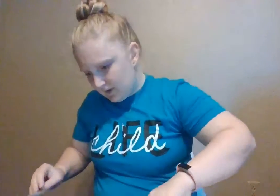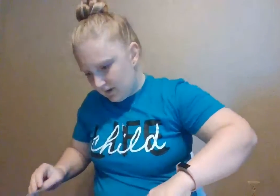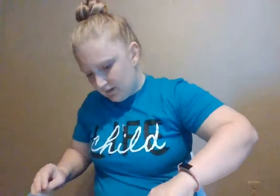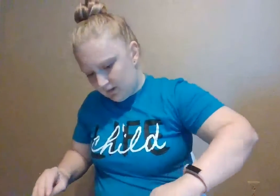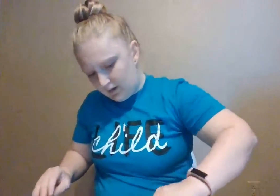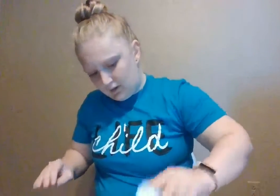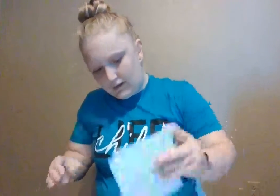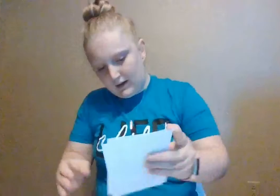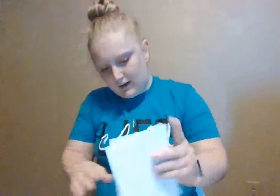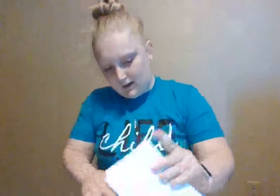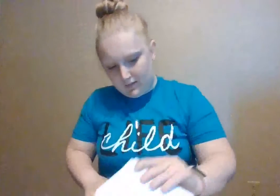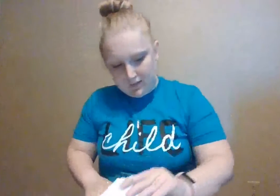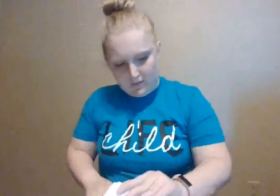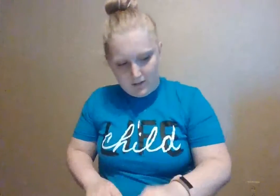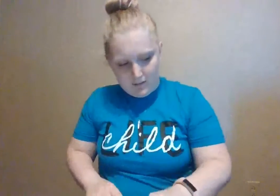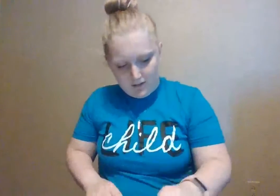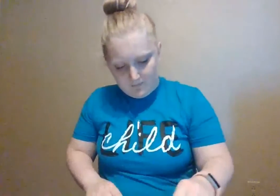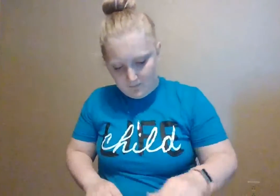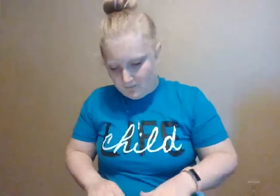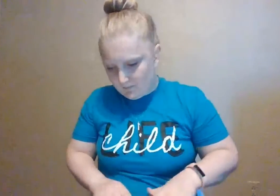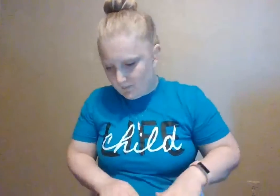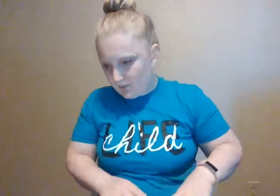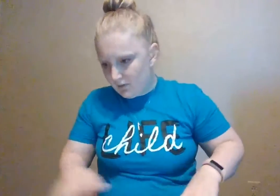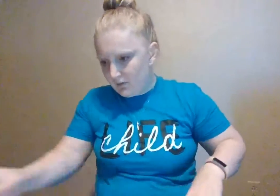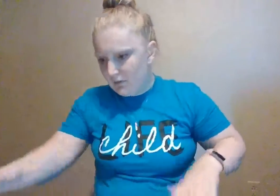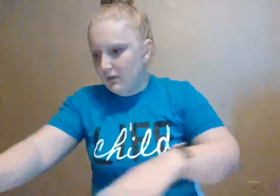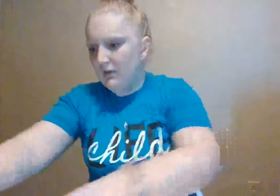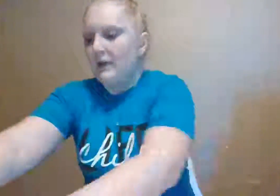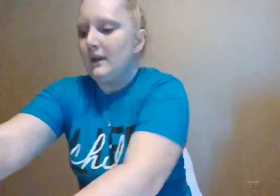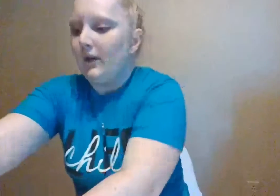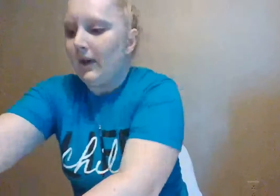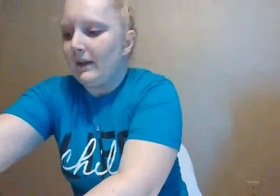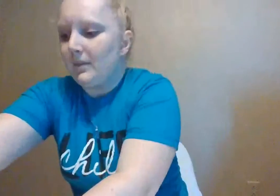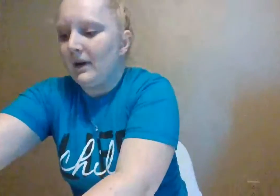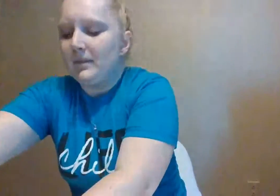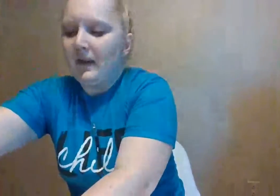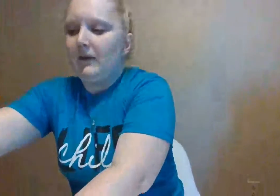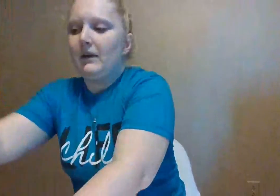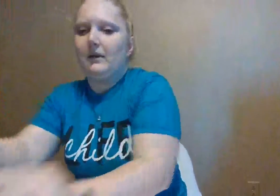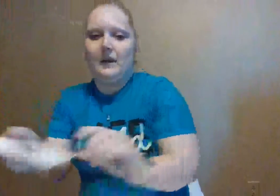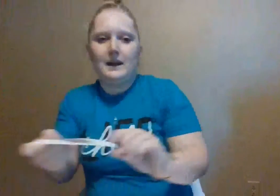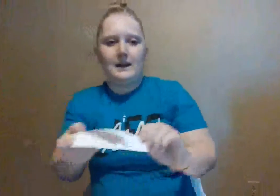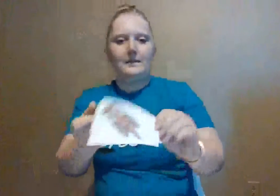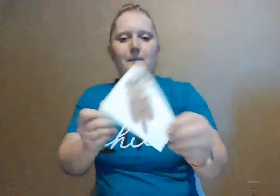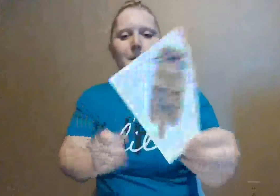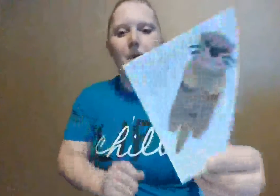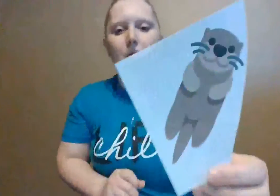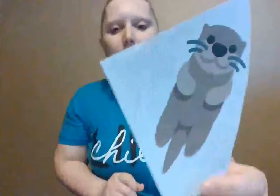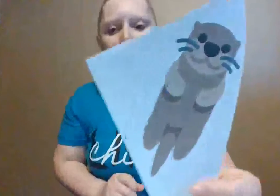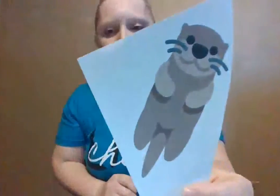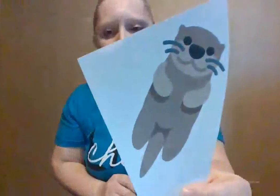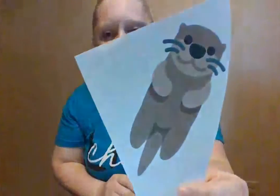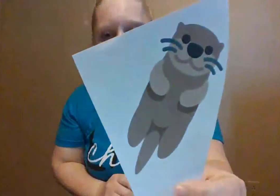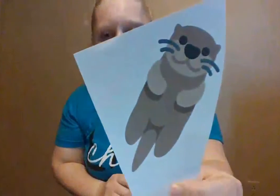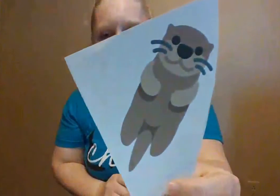Let's see, or did I not cut that one out yet? Oh, that's one I'm saving for later. So we have an